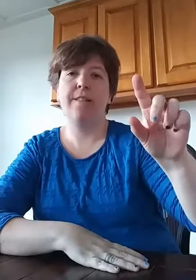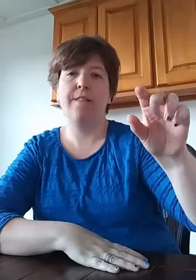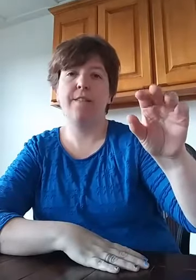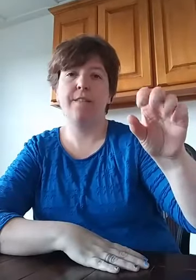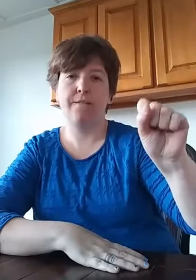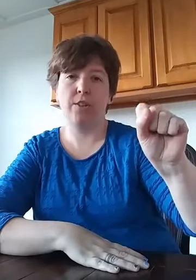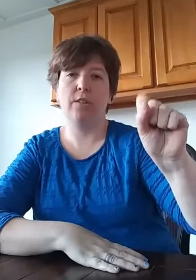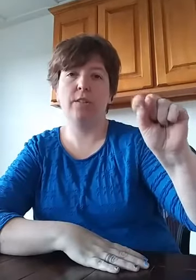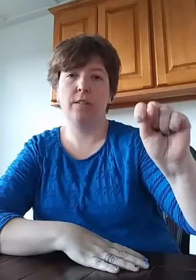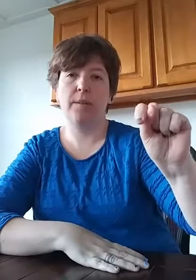31st.